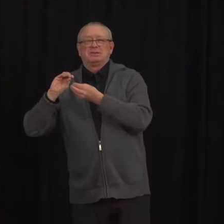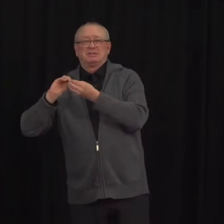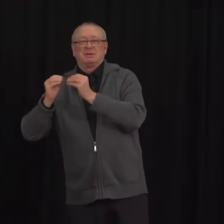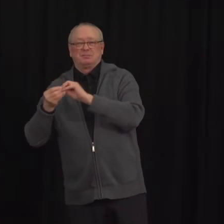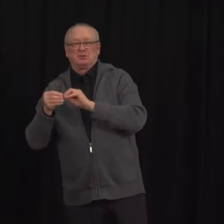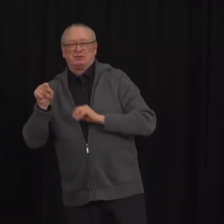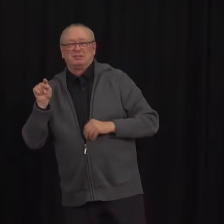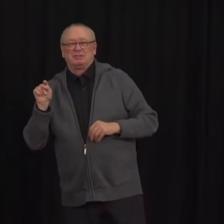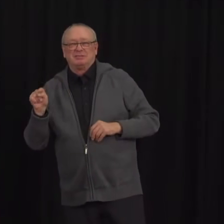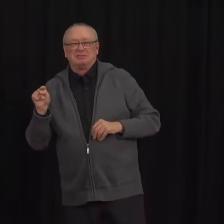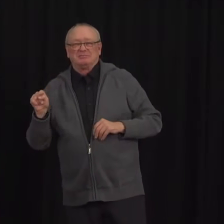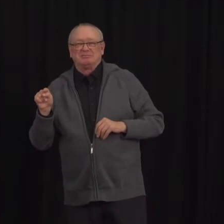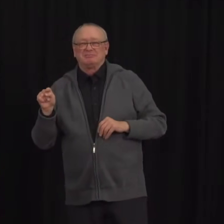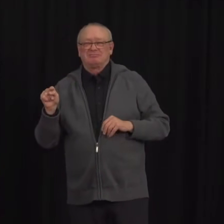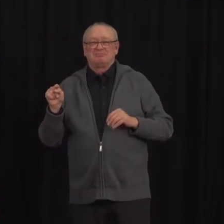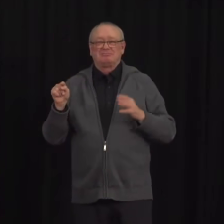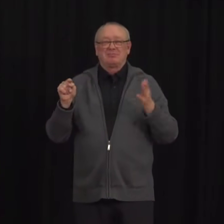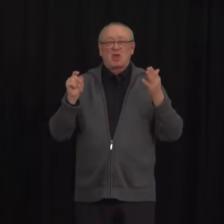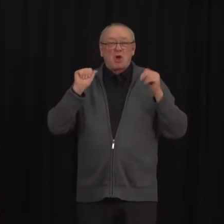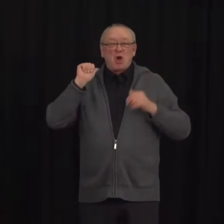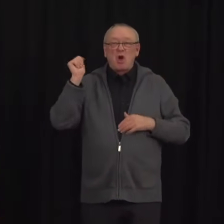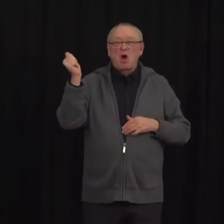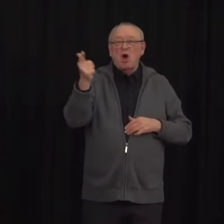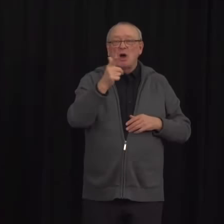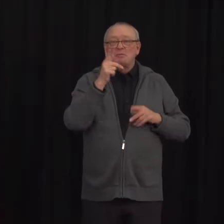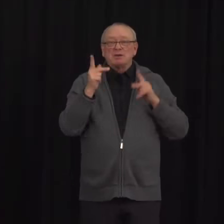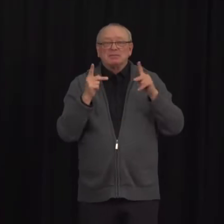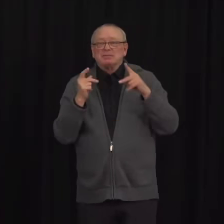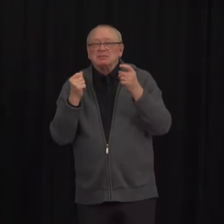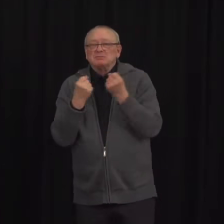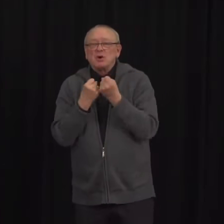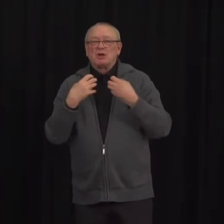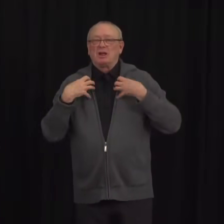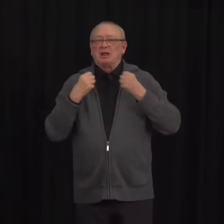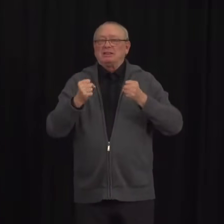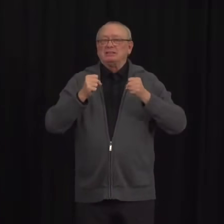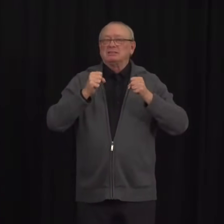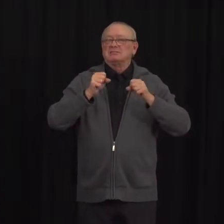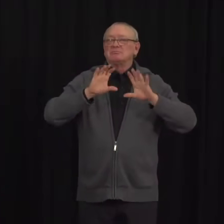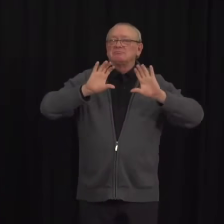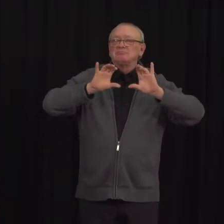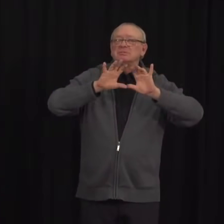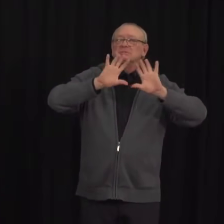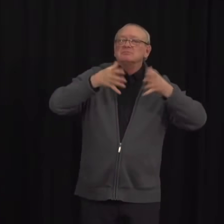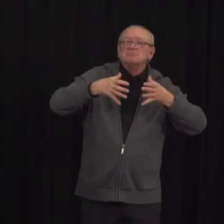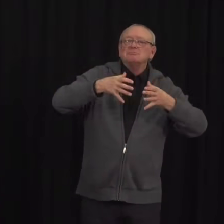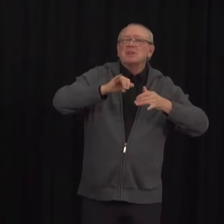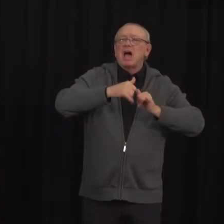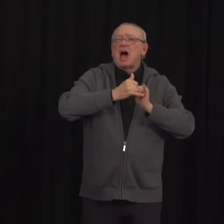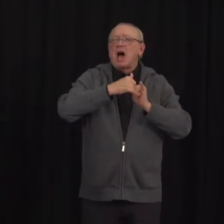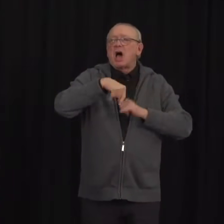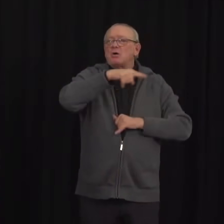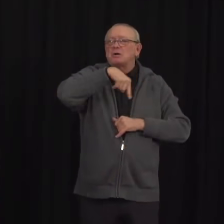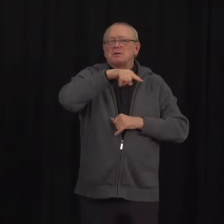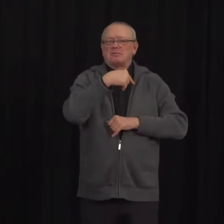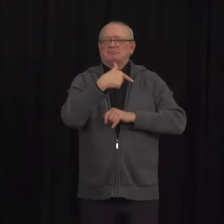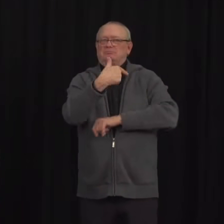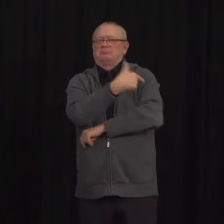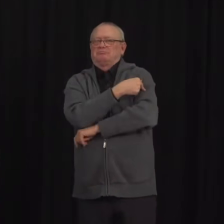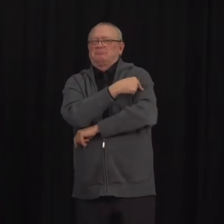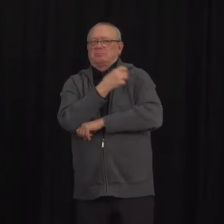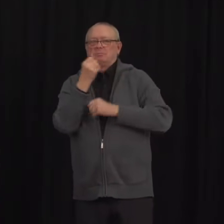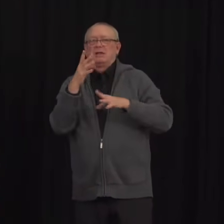on all Albertans to do their part to support our health system by getting their flu shot. And you have answered that call. More